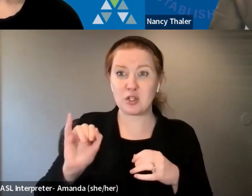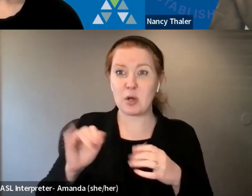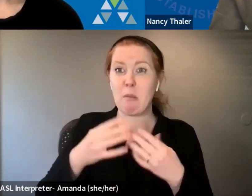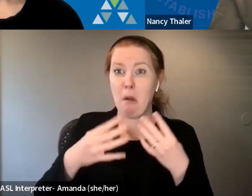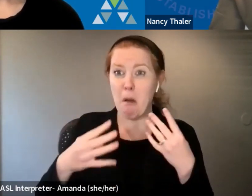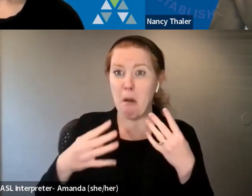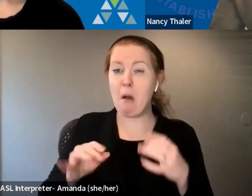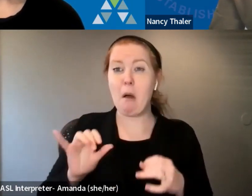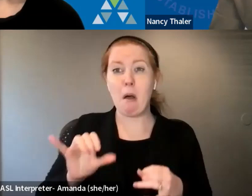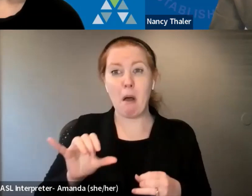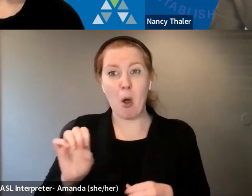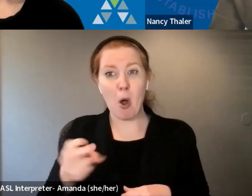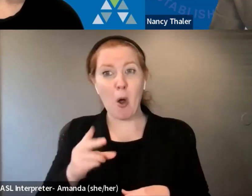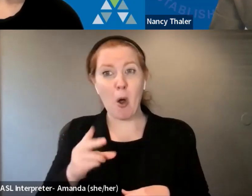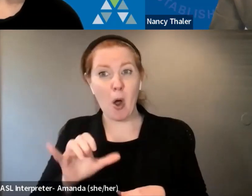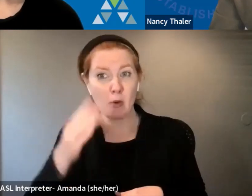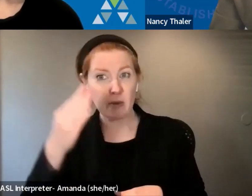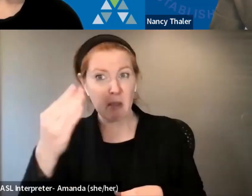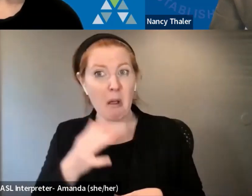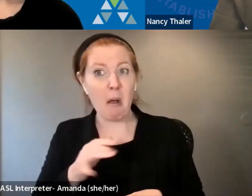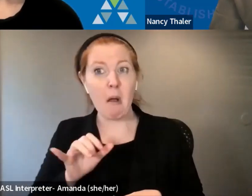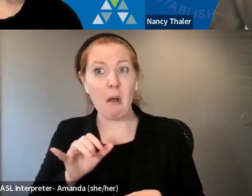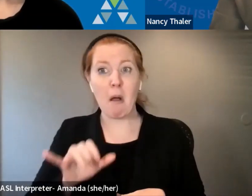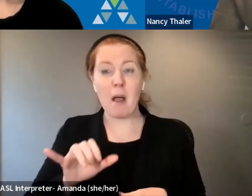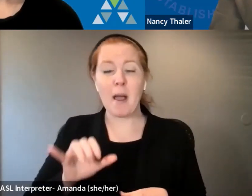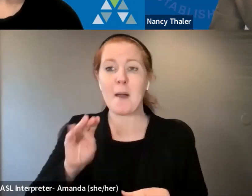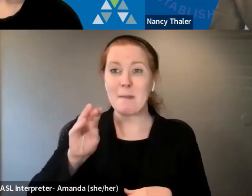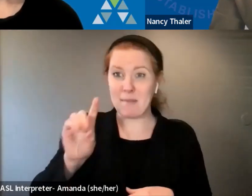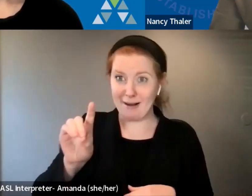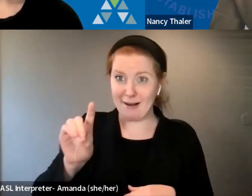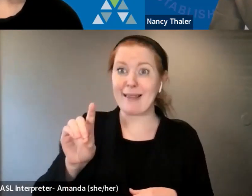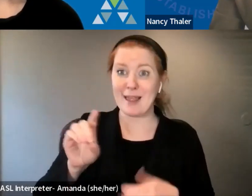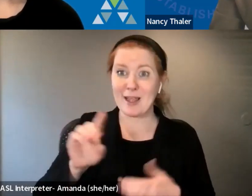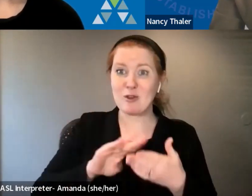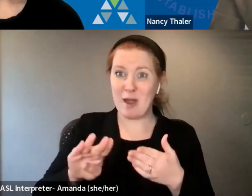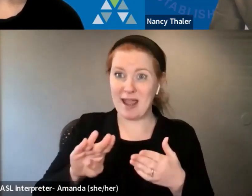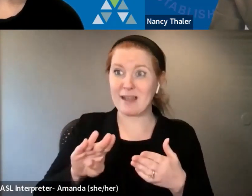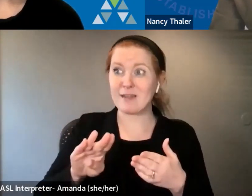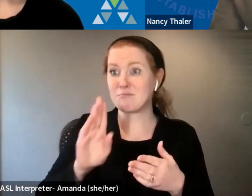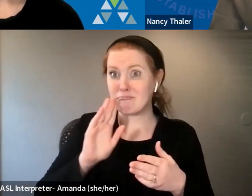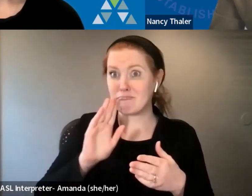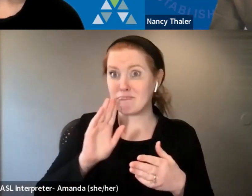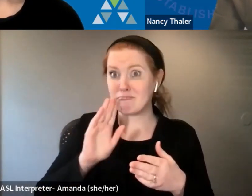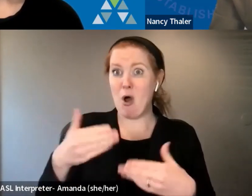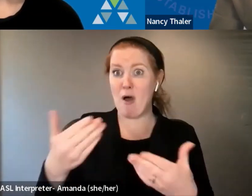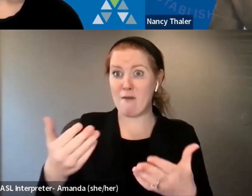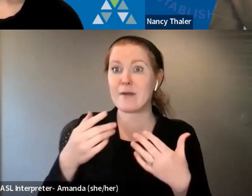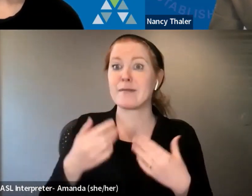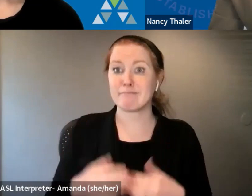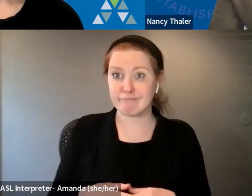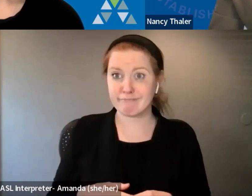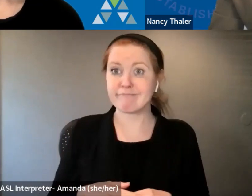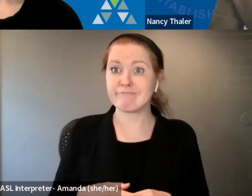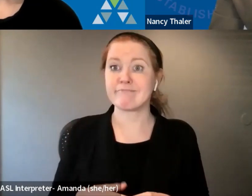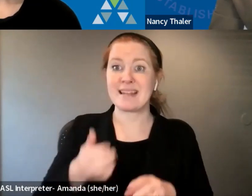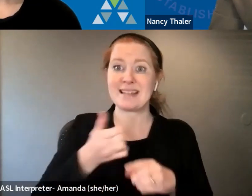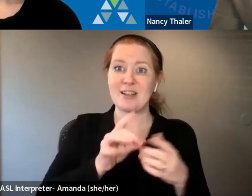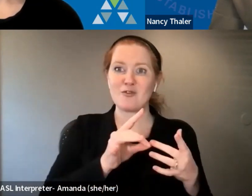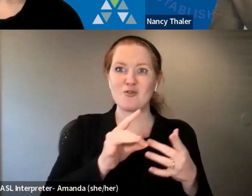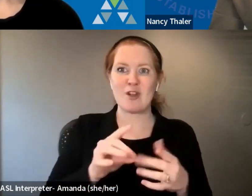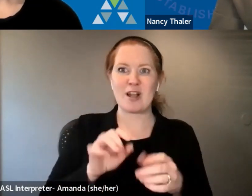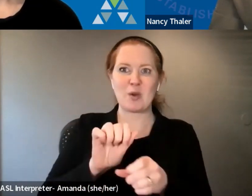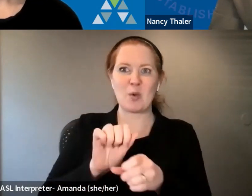So you're letting us know that in Maryland, the waiver does offer self-directed